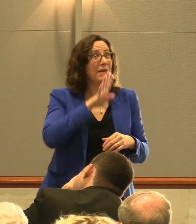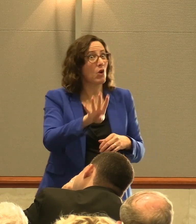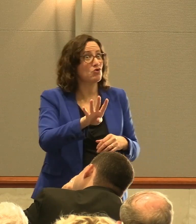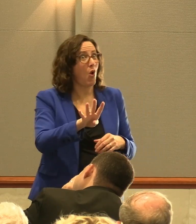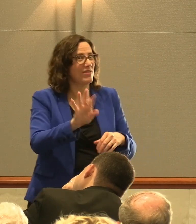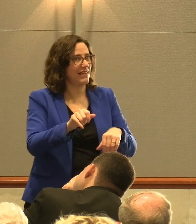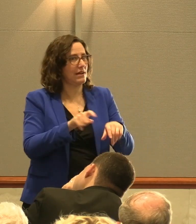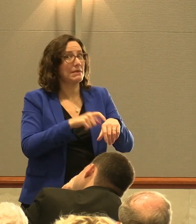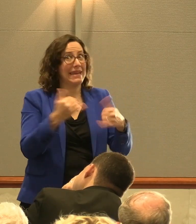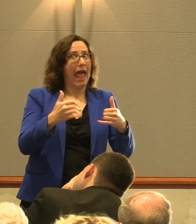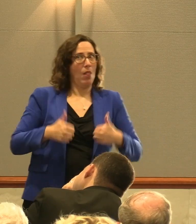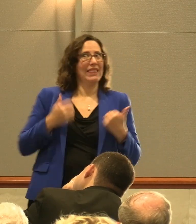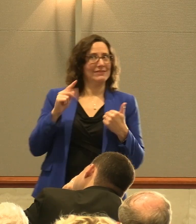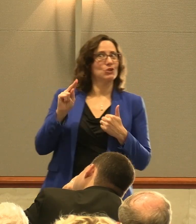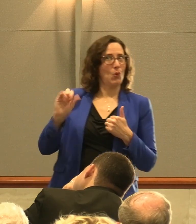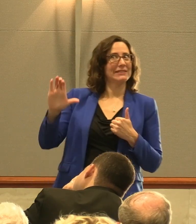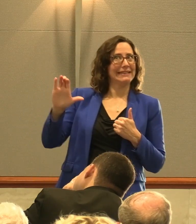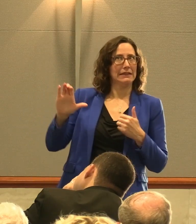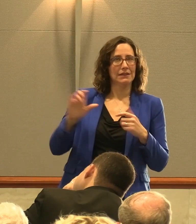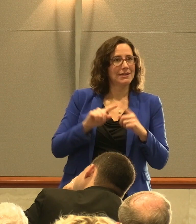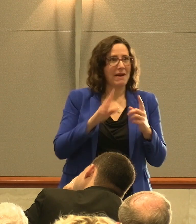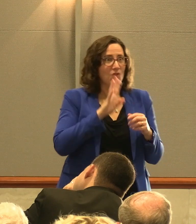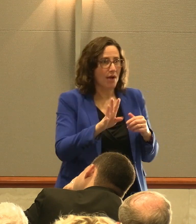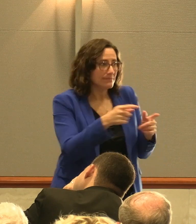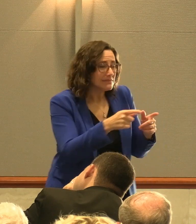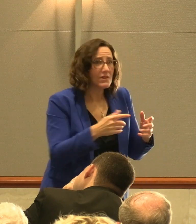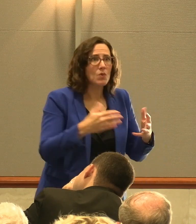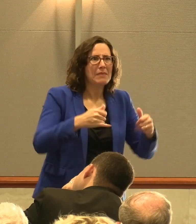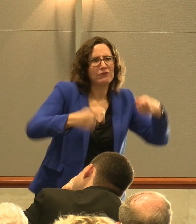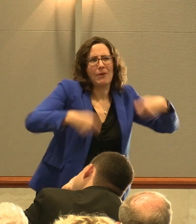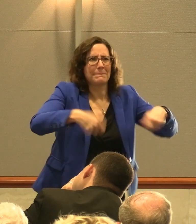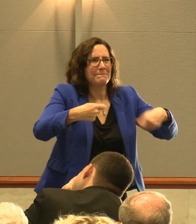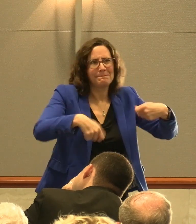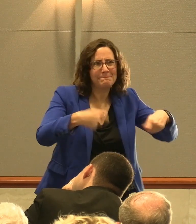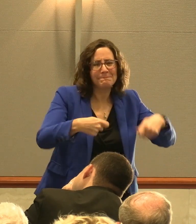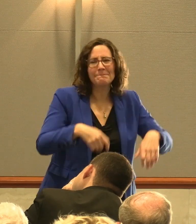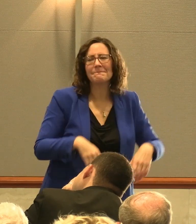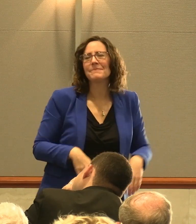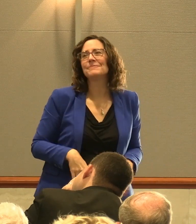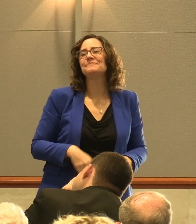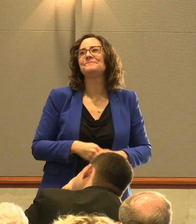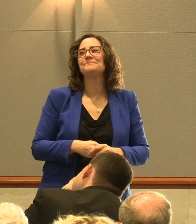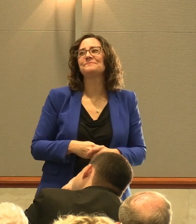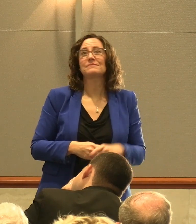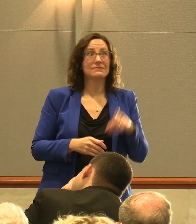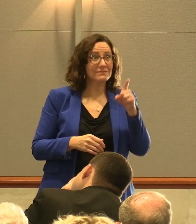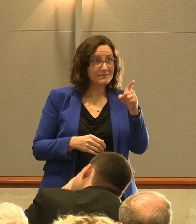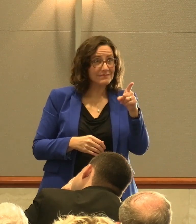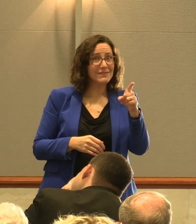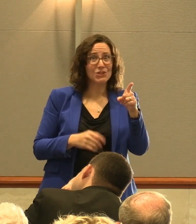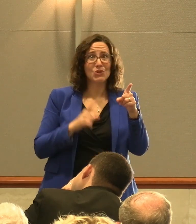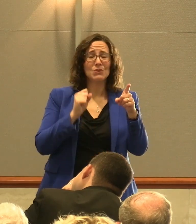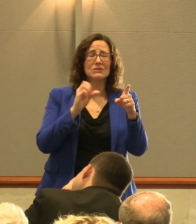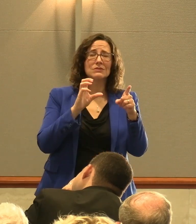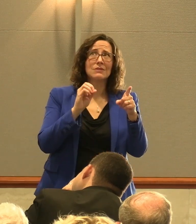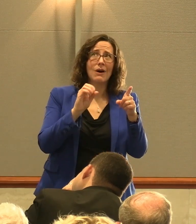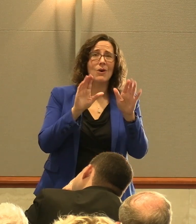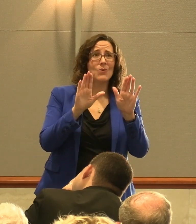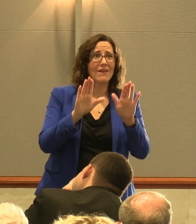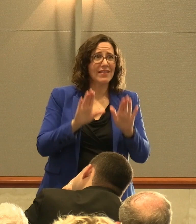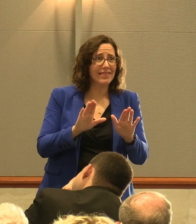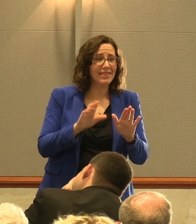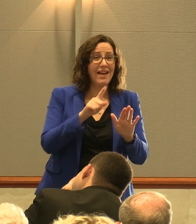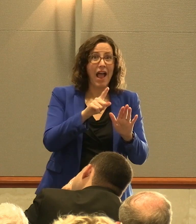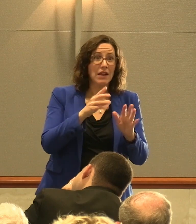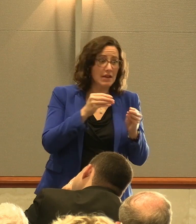time, who now lives in New York City, was playing the drums. And you were so wonderful